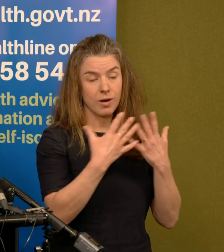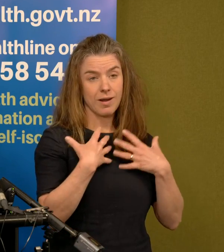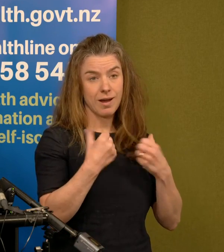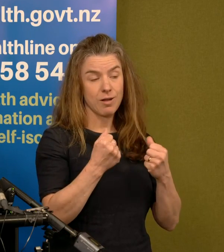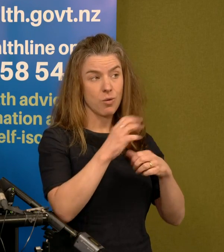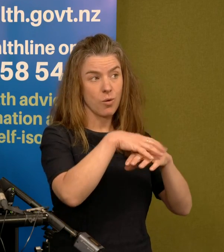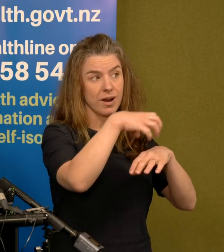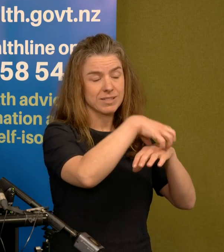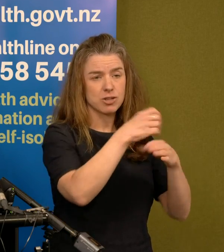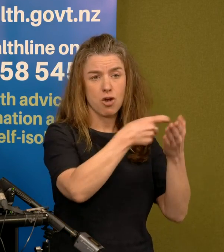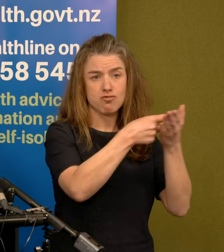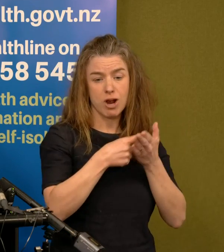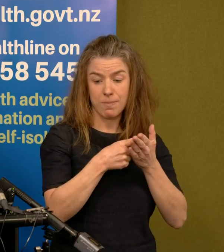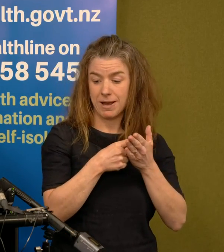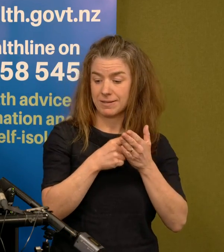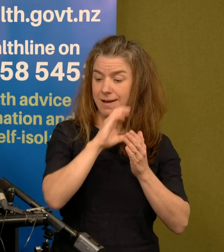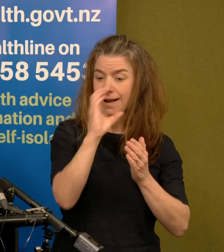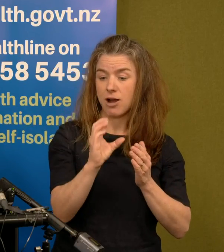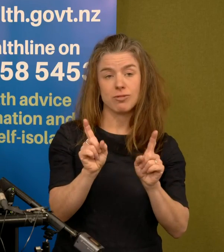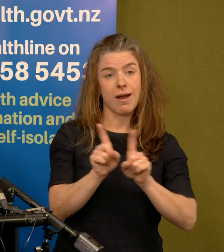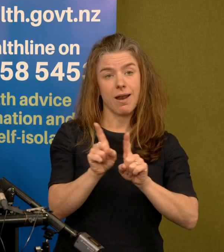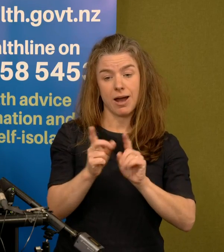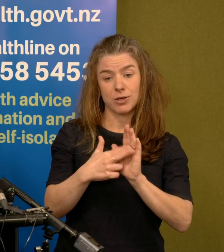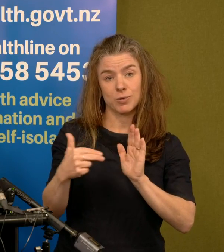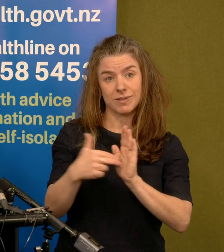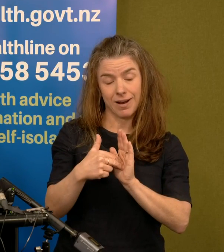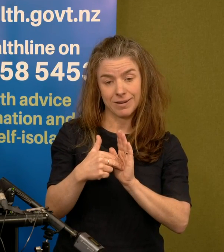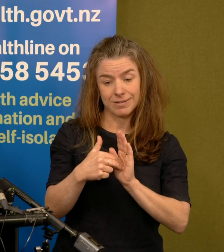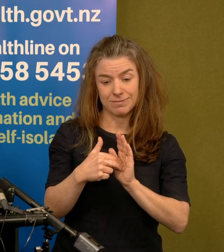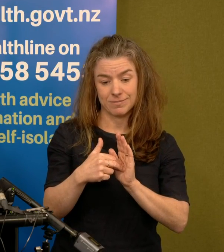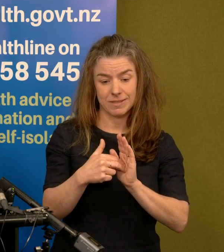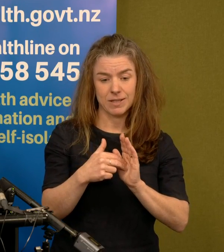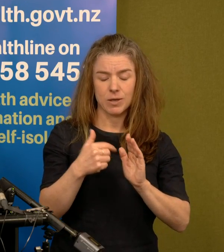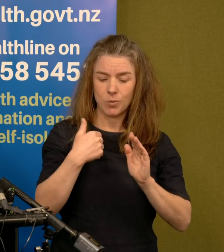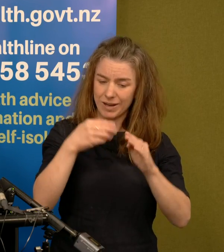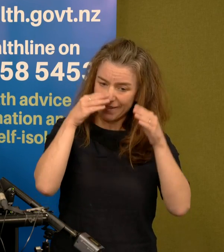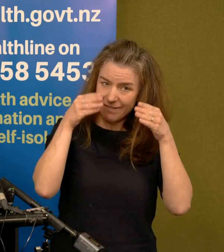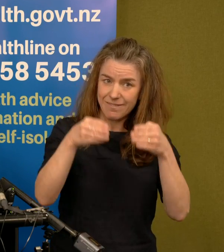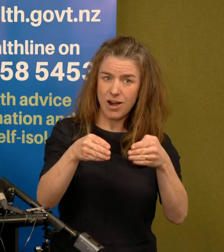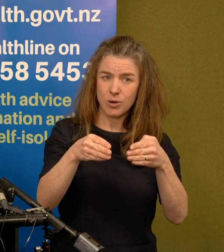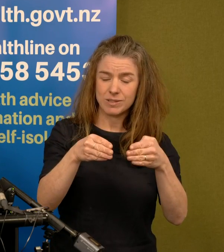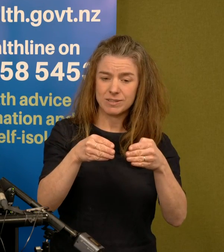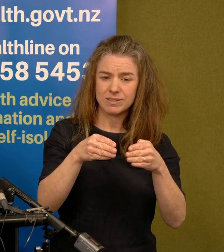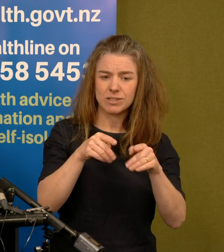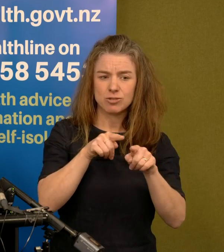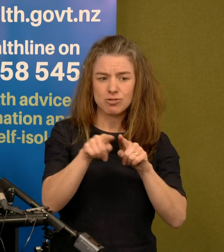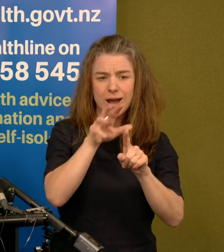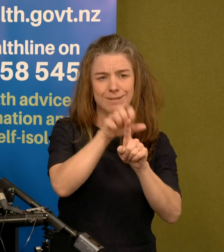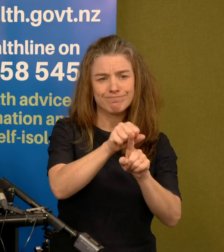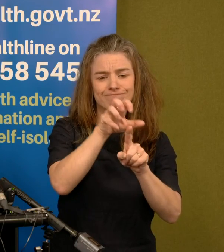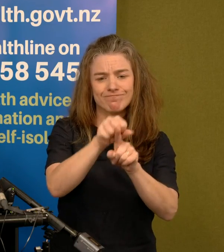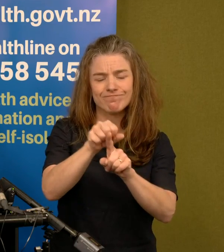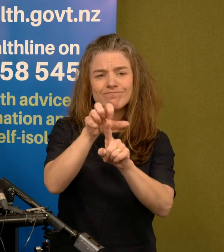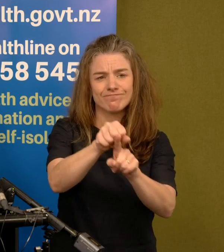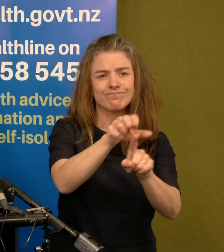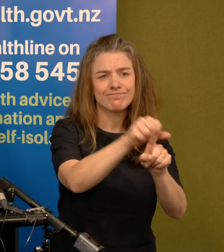Organisation's recommendations and our pandemic plan are clear. This is focused on active case finding. So